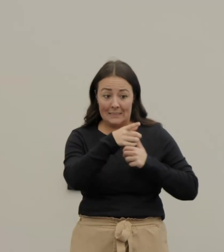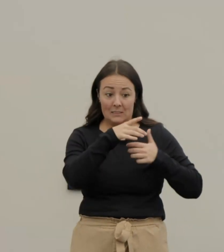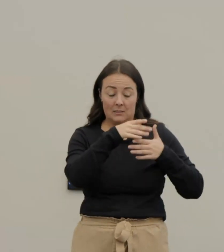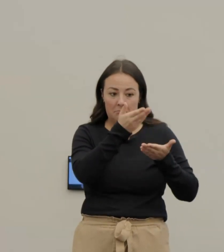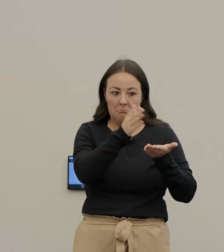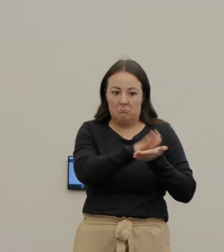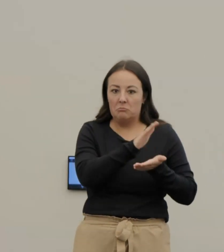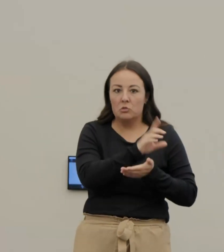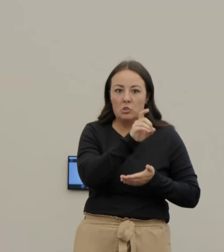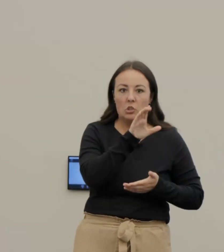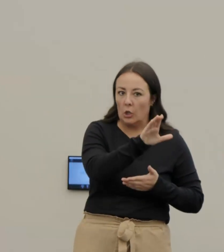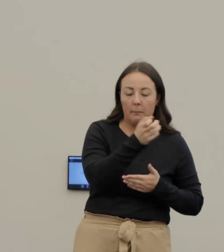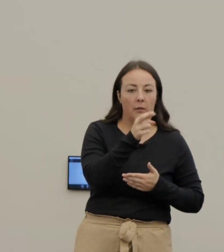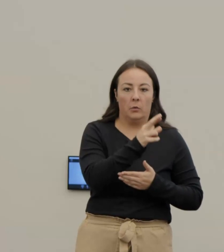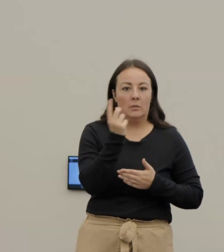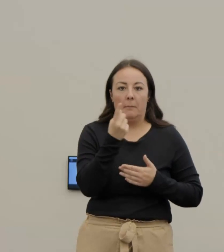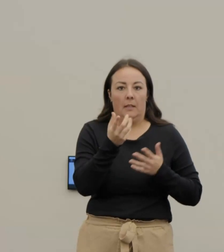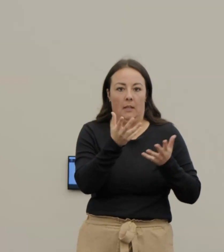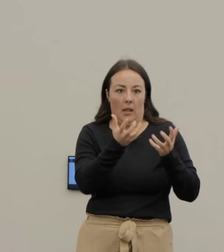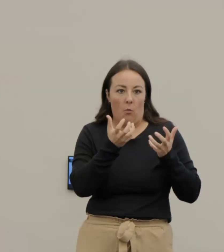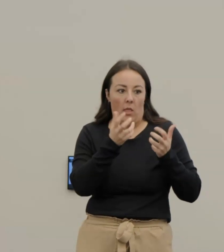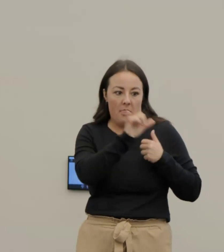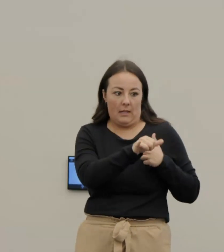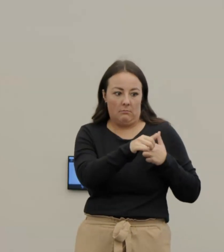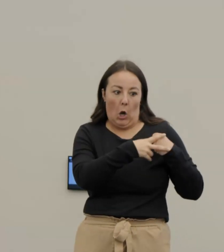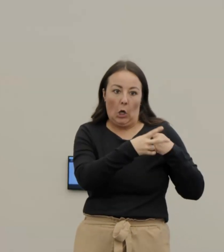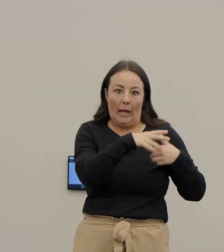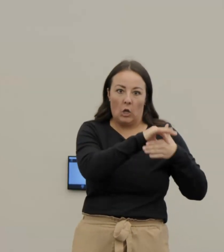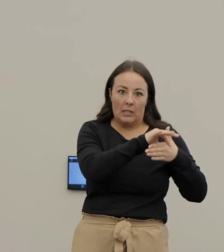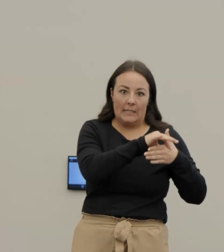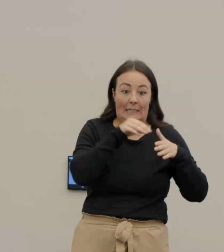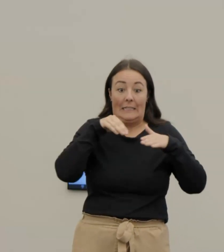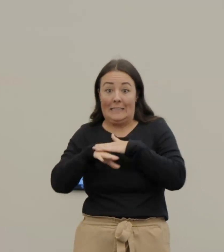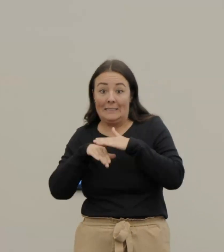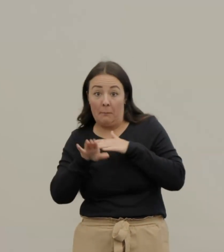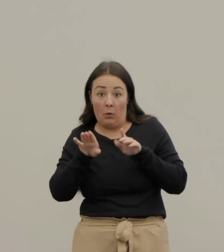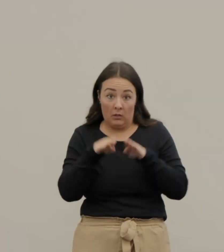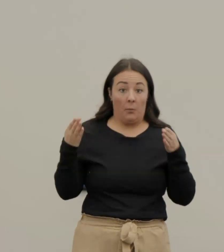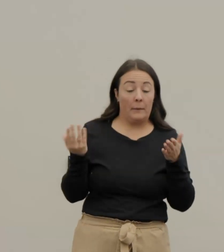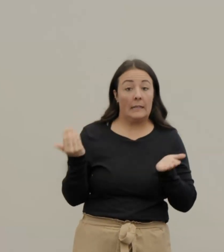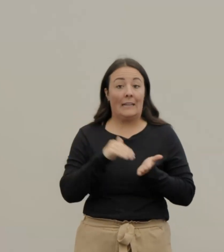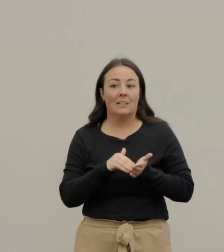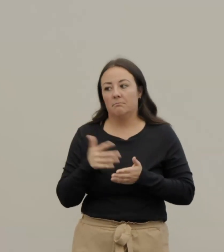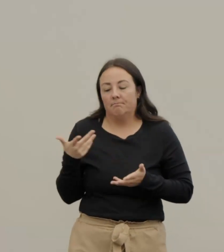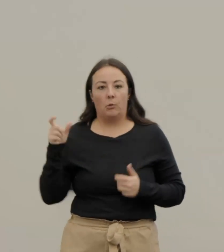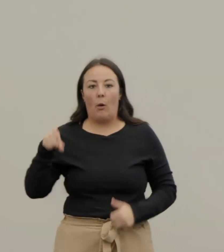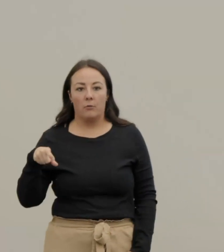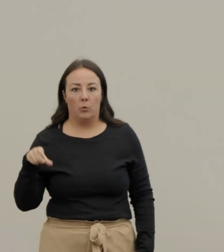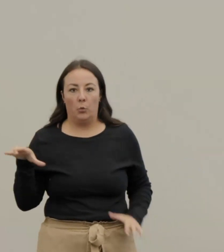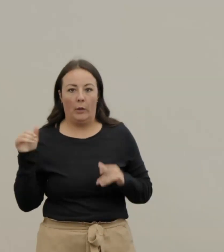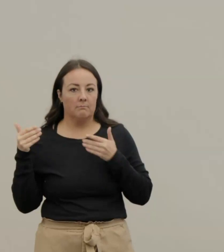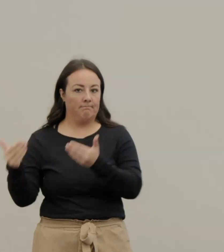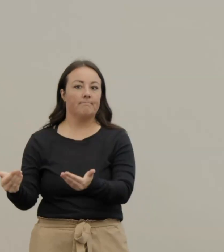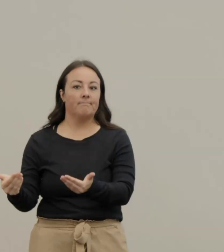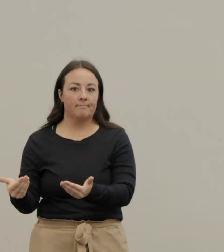content updated to be accessible and compliant, you have to do it. And